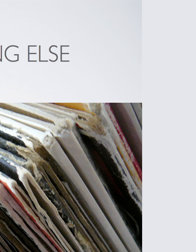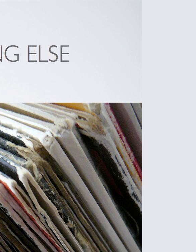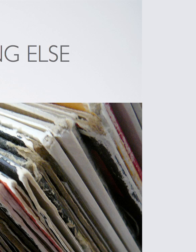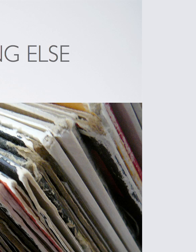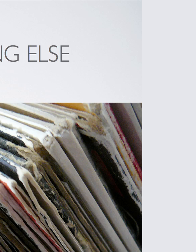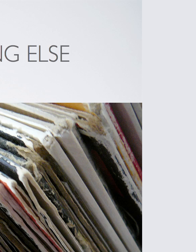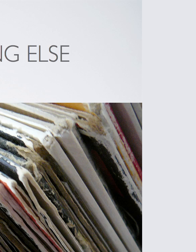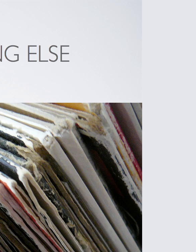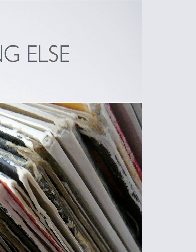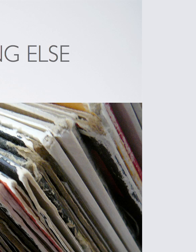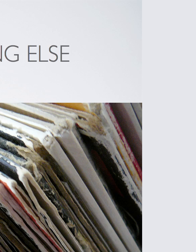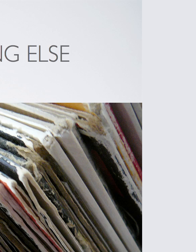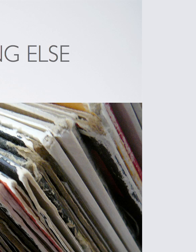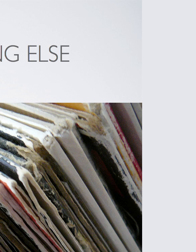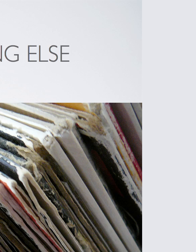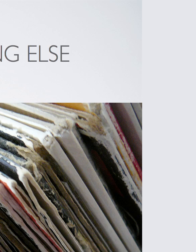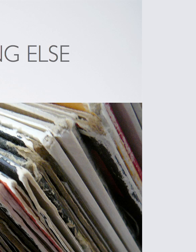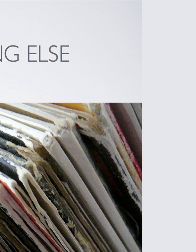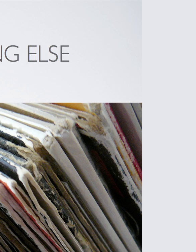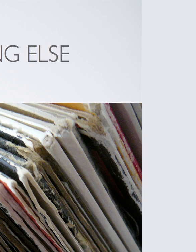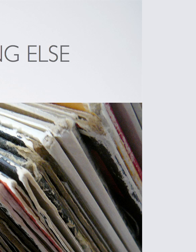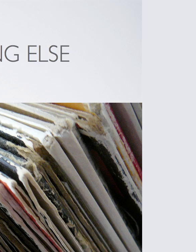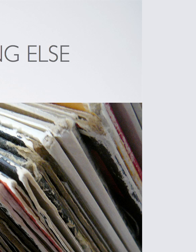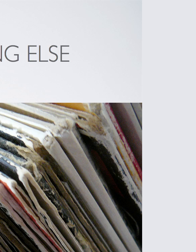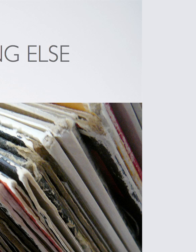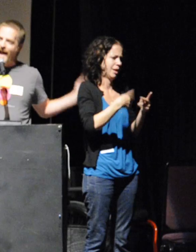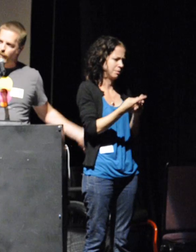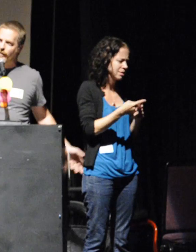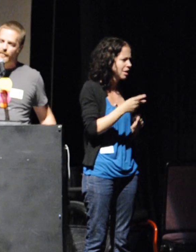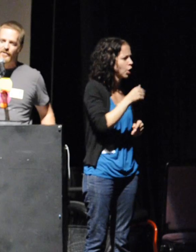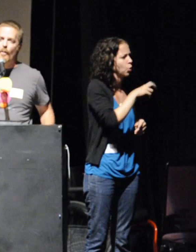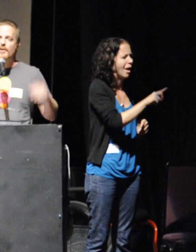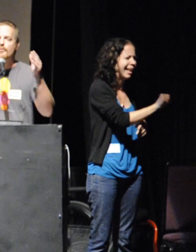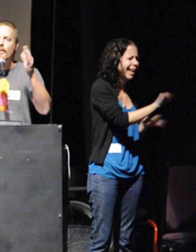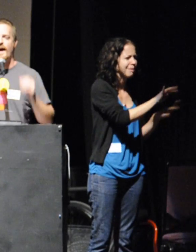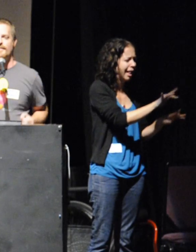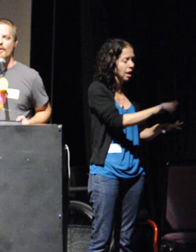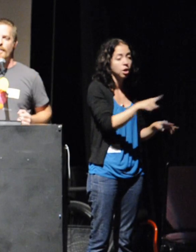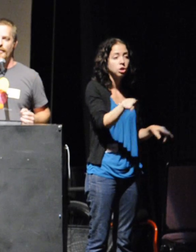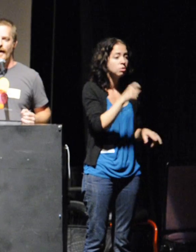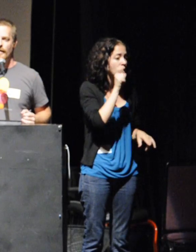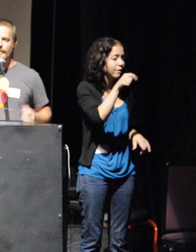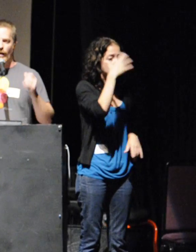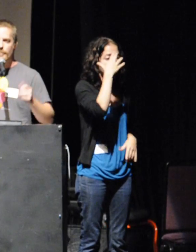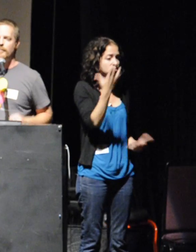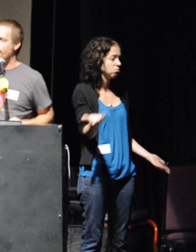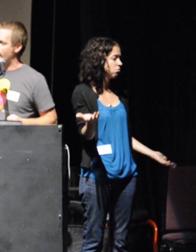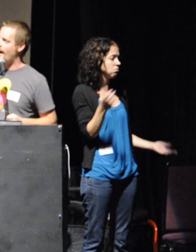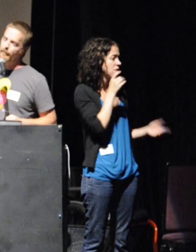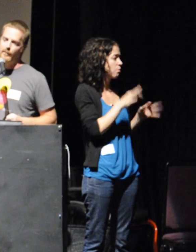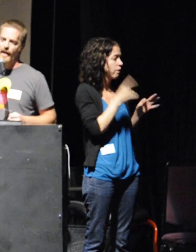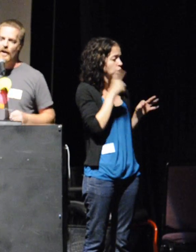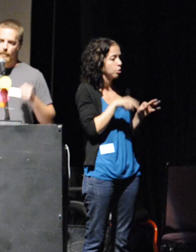there's everything else. There's actually a whole bunch of record types. NA pointer records, quad A records, but you know what? You don't have to know about that. There's other people